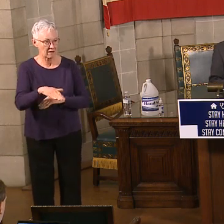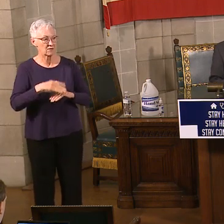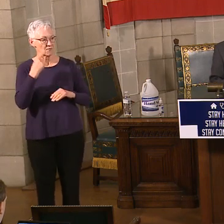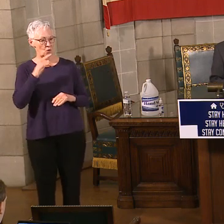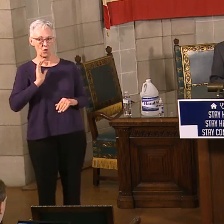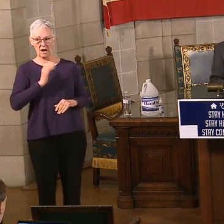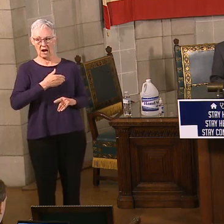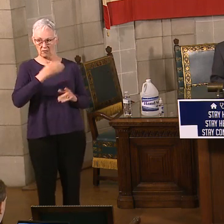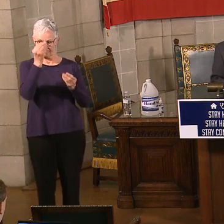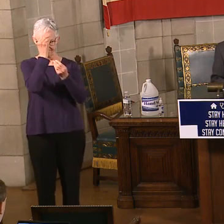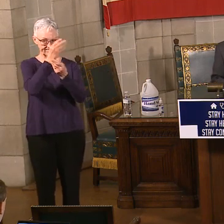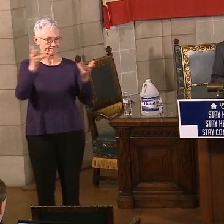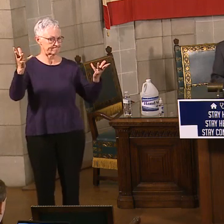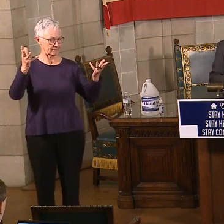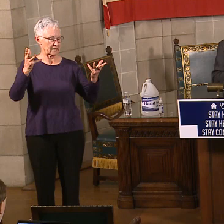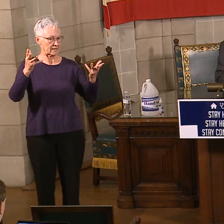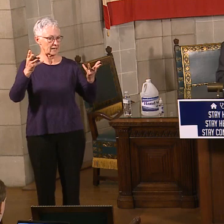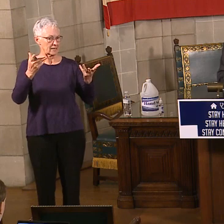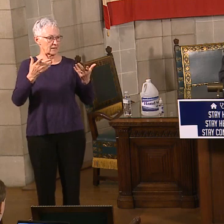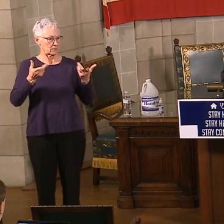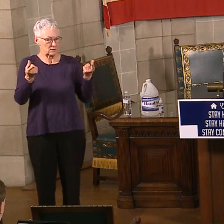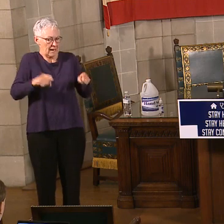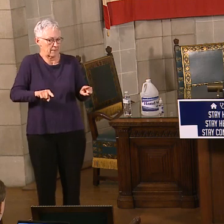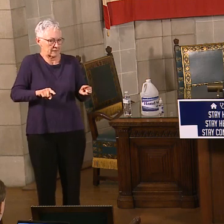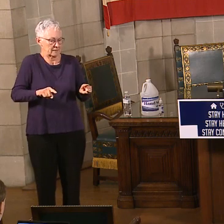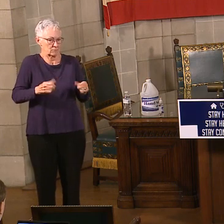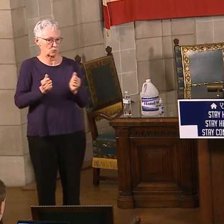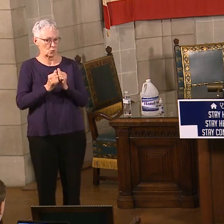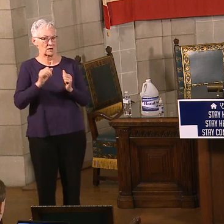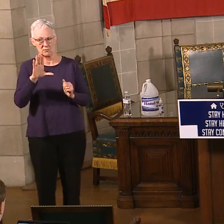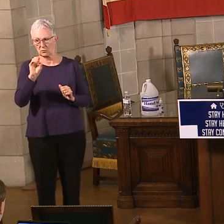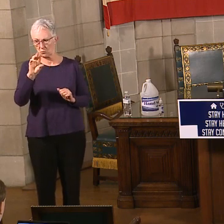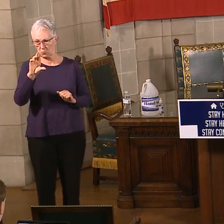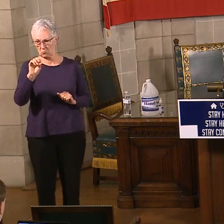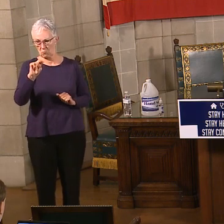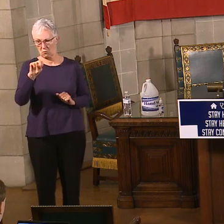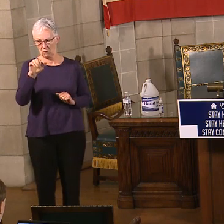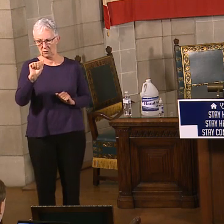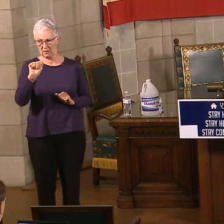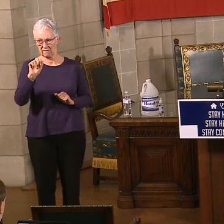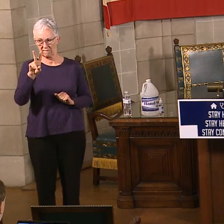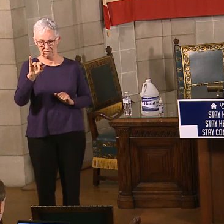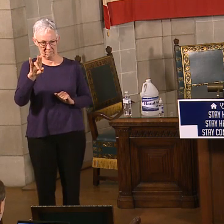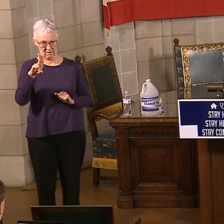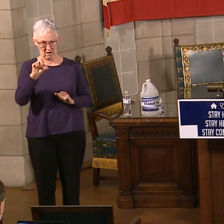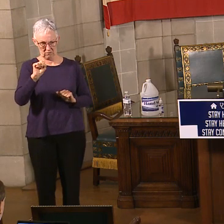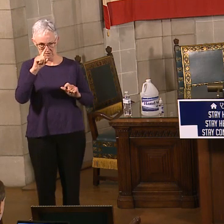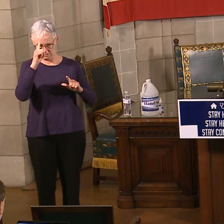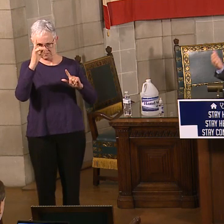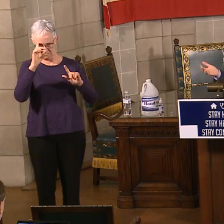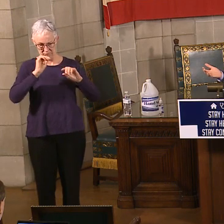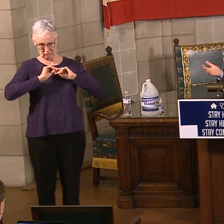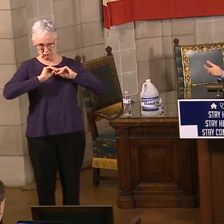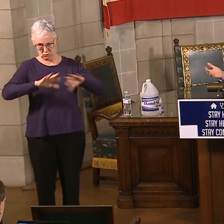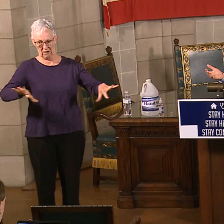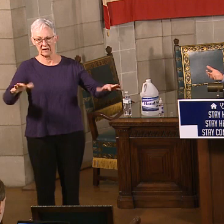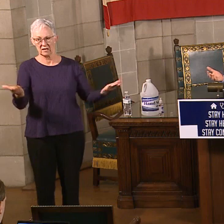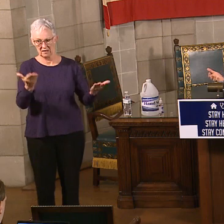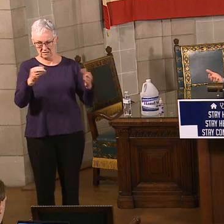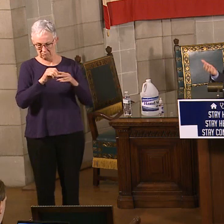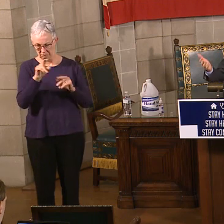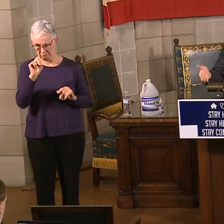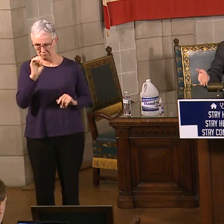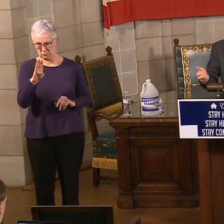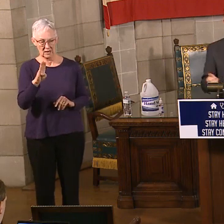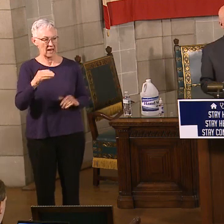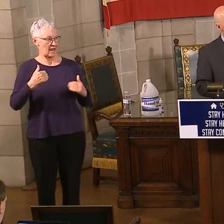our updates for how the state is combating the spread of coronavirus here in Nebraska. And you may see that we've got